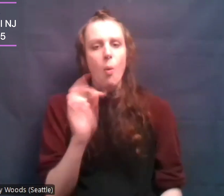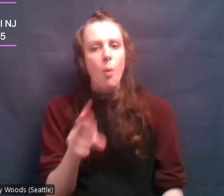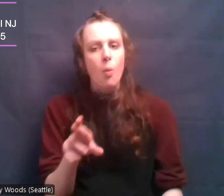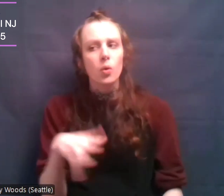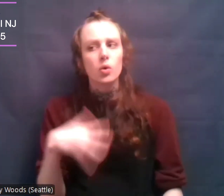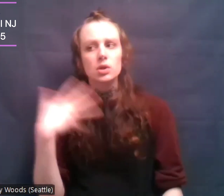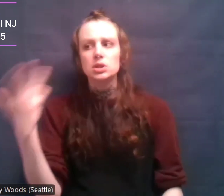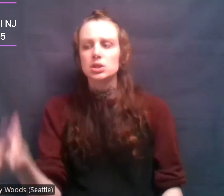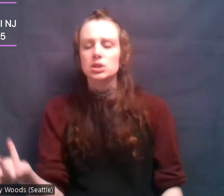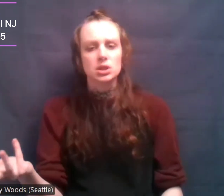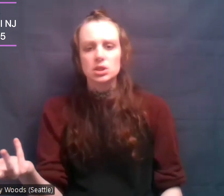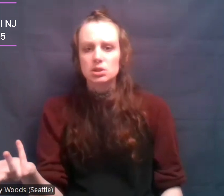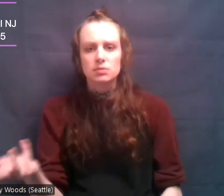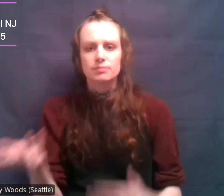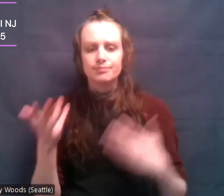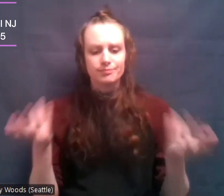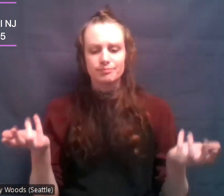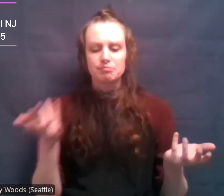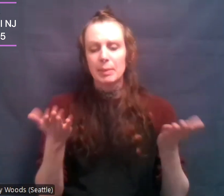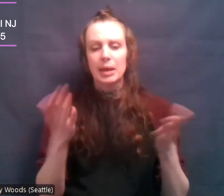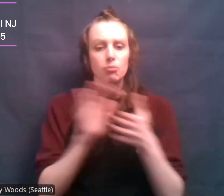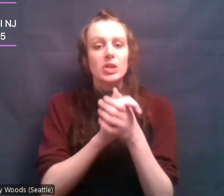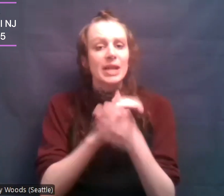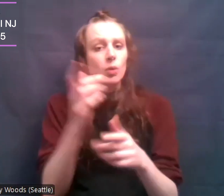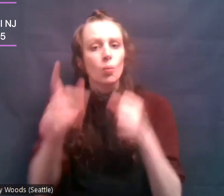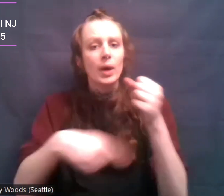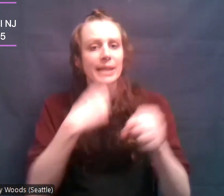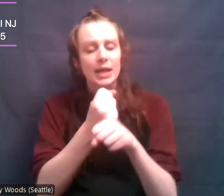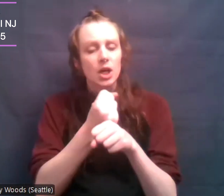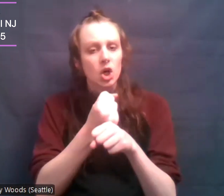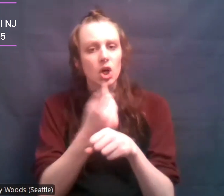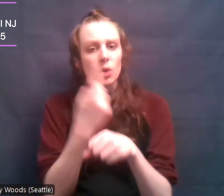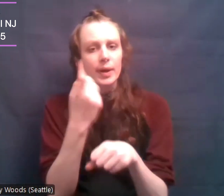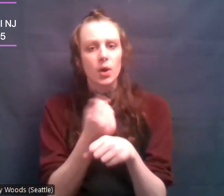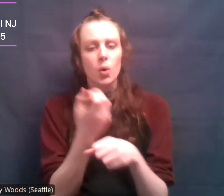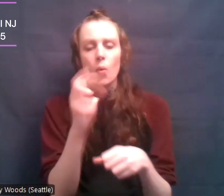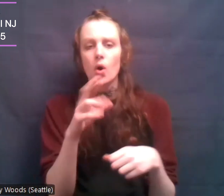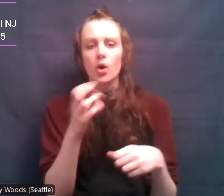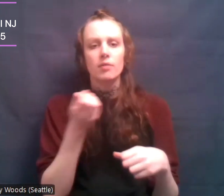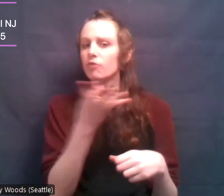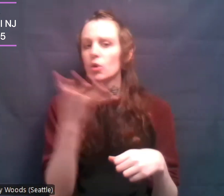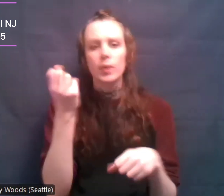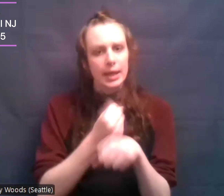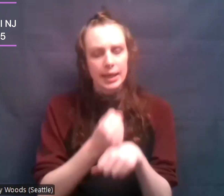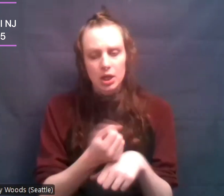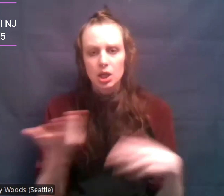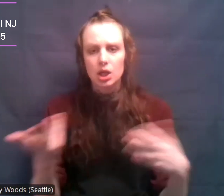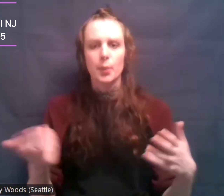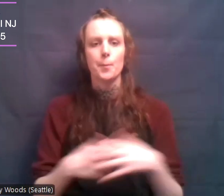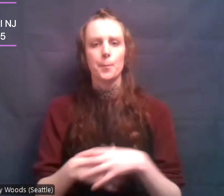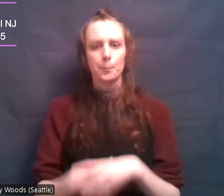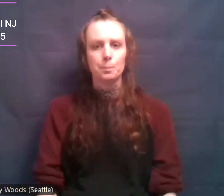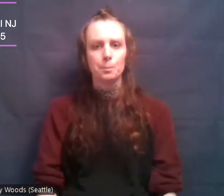know, congratulations on a year or you know the people with multiples or you know